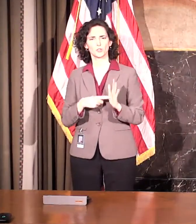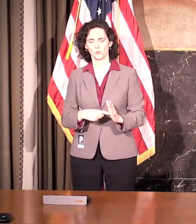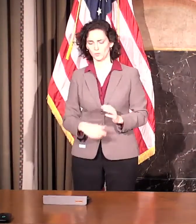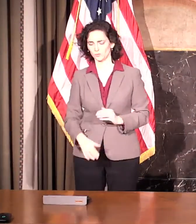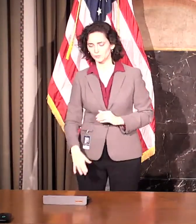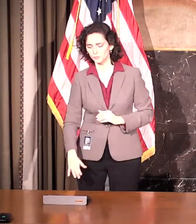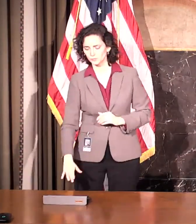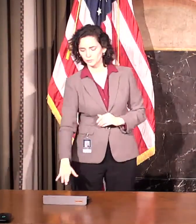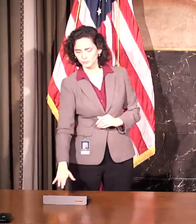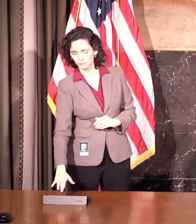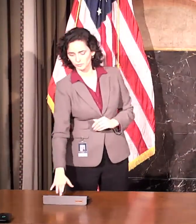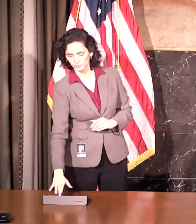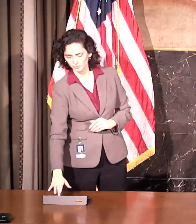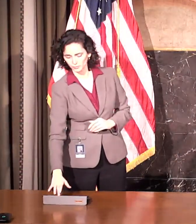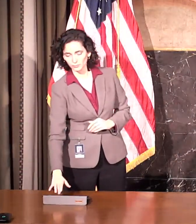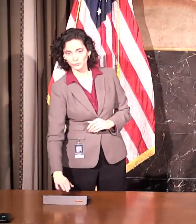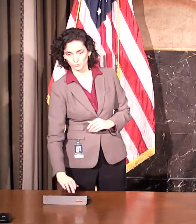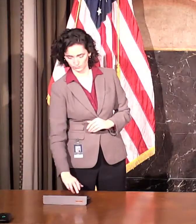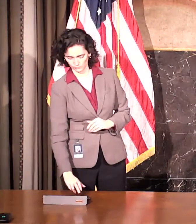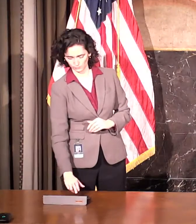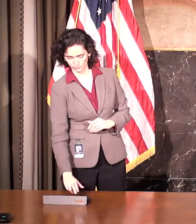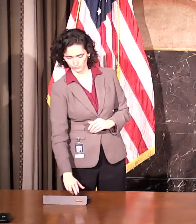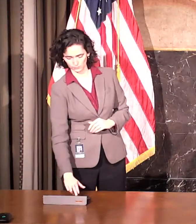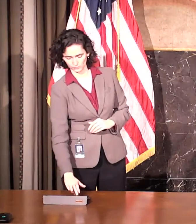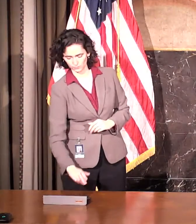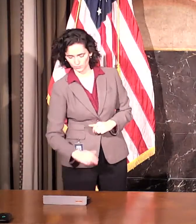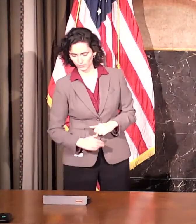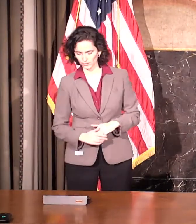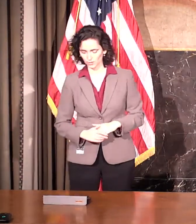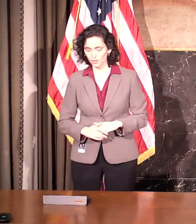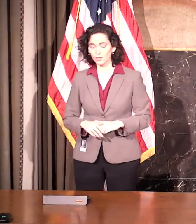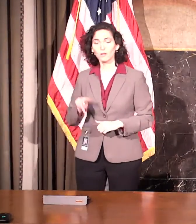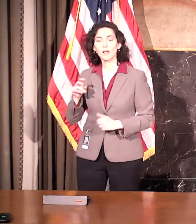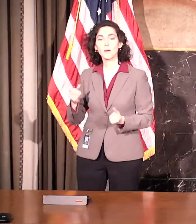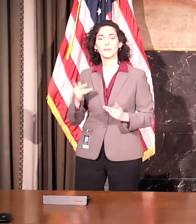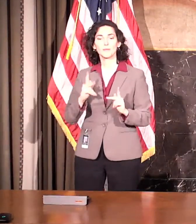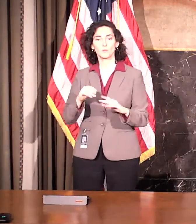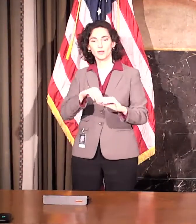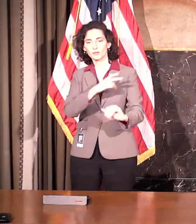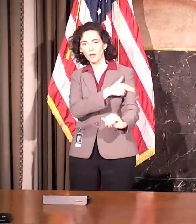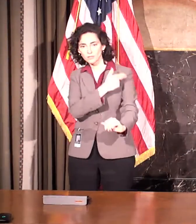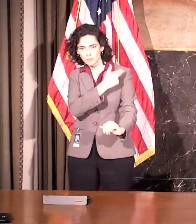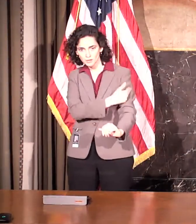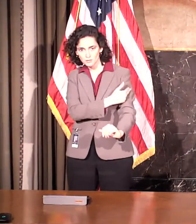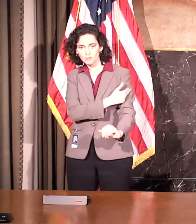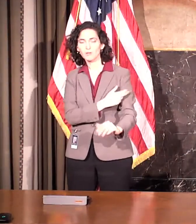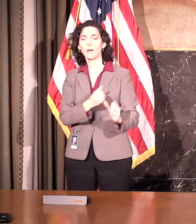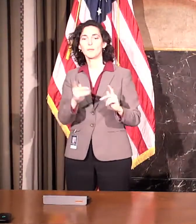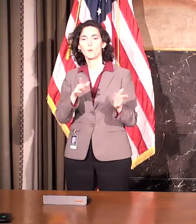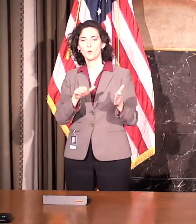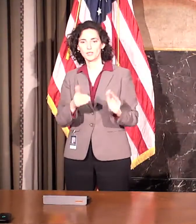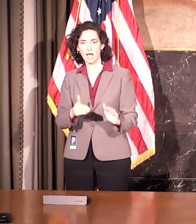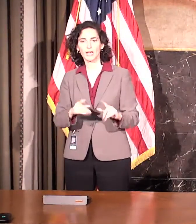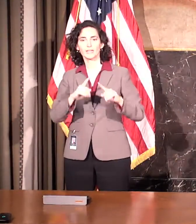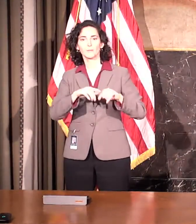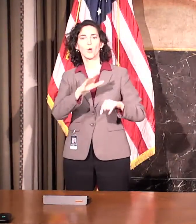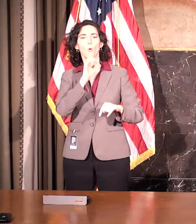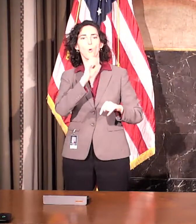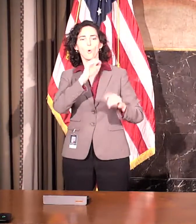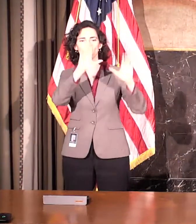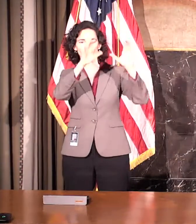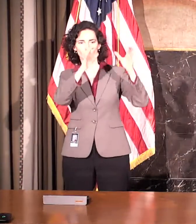you look at hospitalizations and deaths by age groups. And if you just take the 18